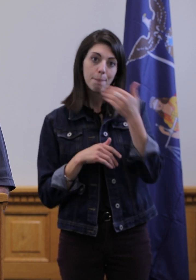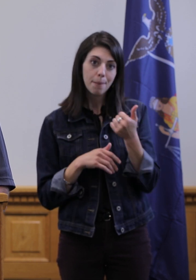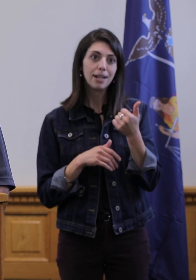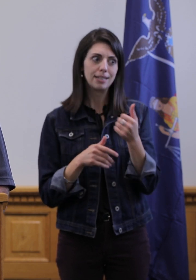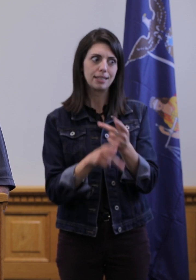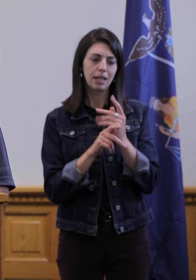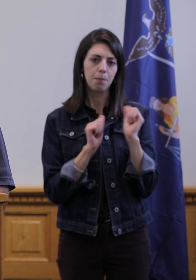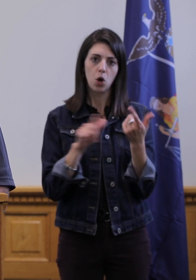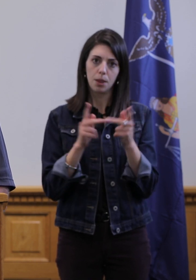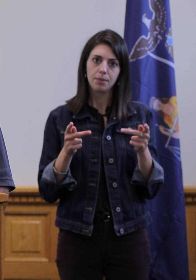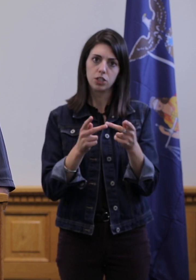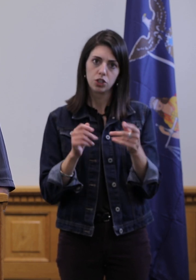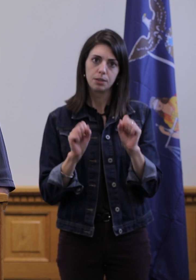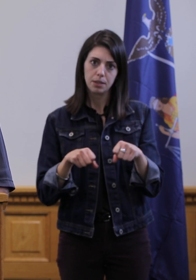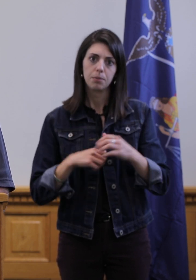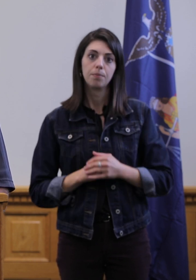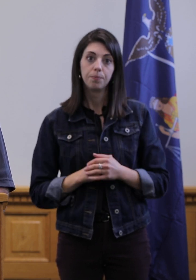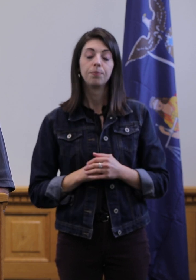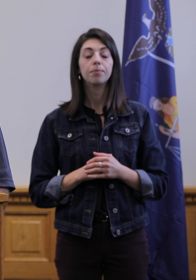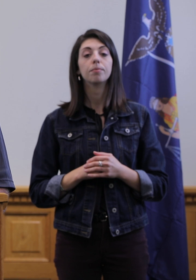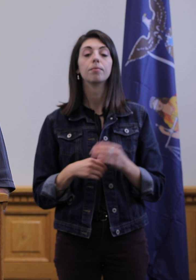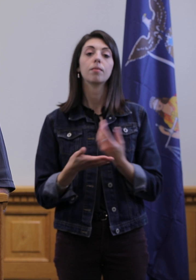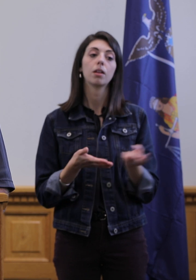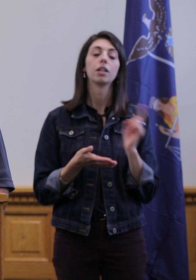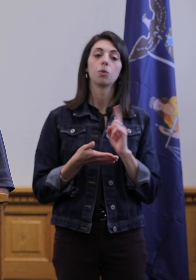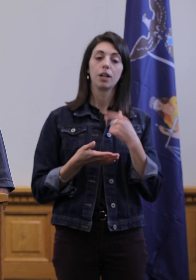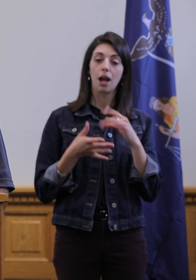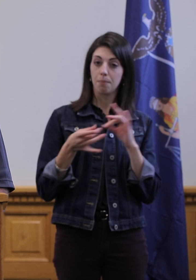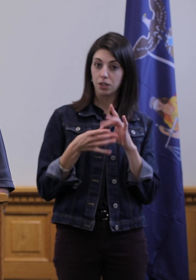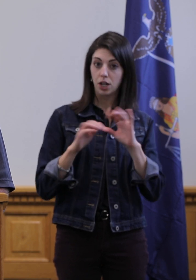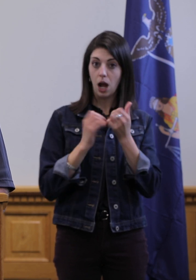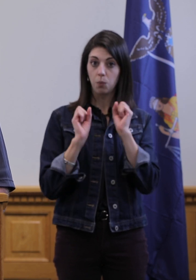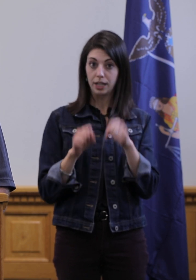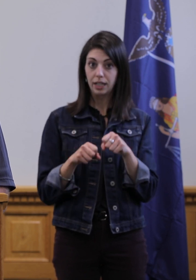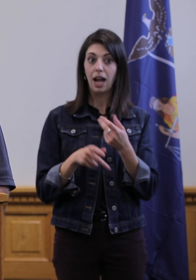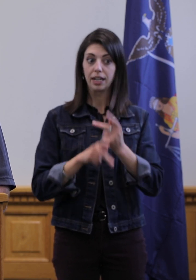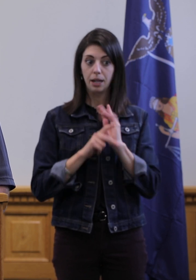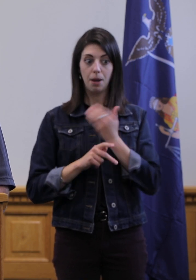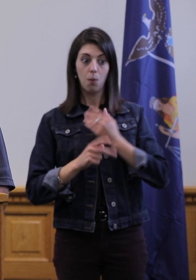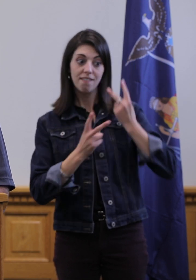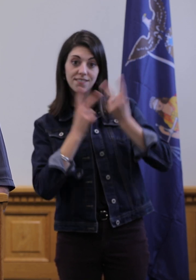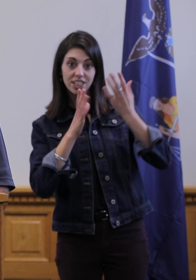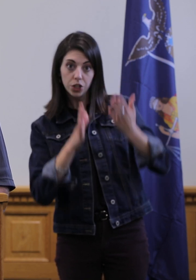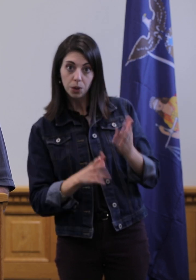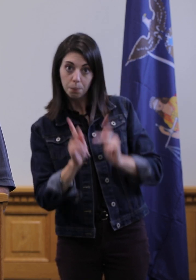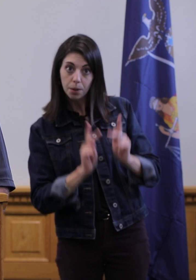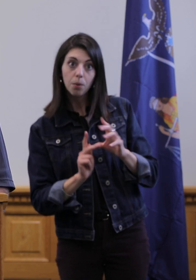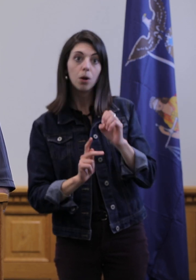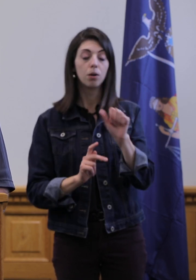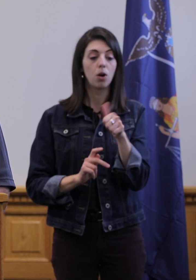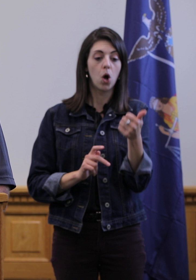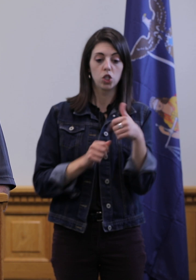Last week, I mentioned the steps the county is taking to keep our residents and visitors safe during the salmon run. We have the good fortune to be one